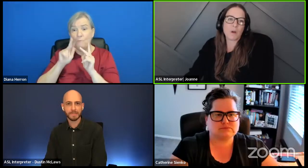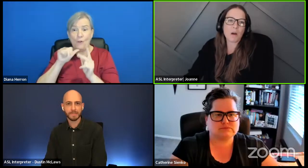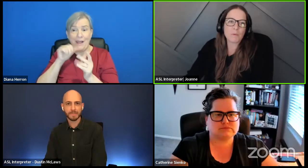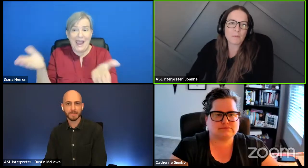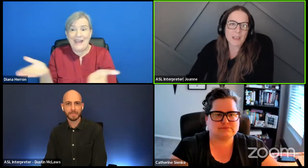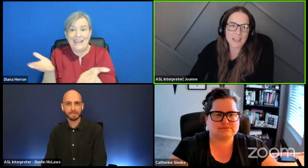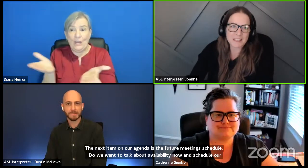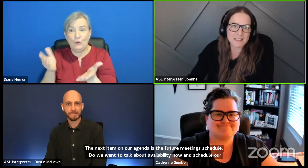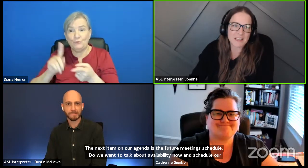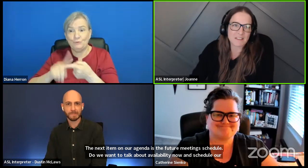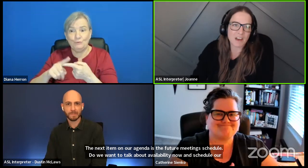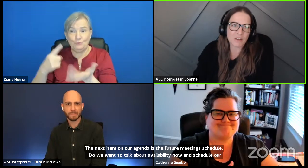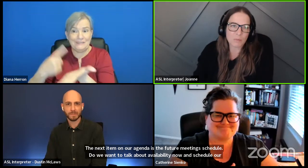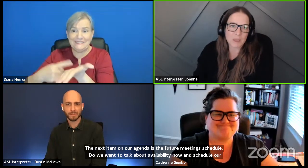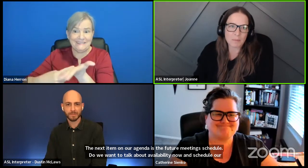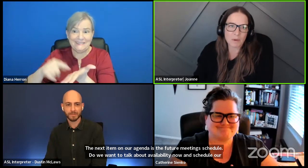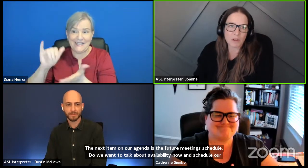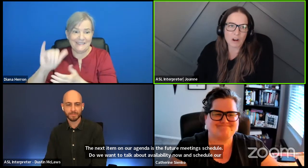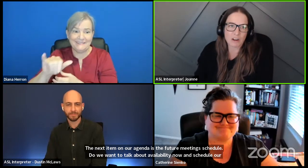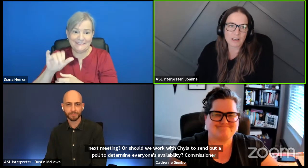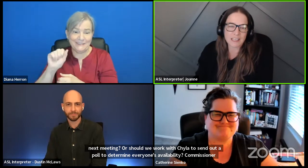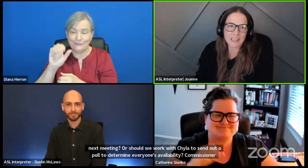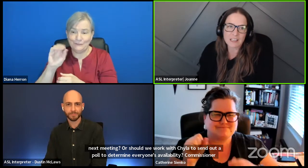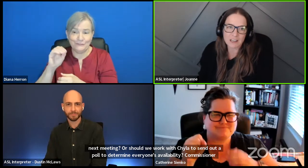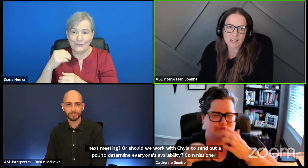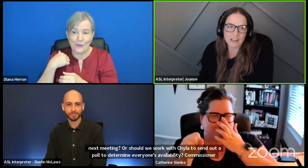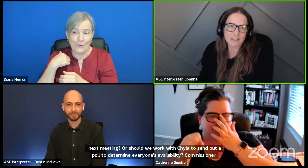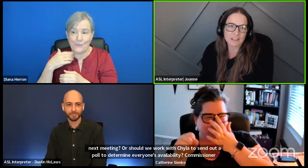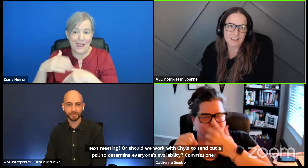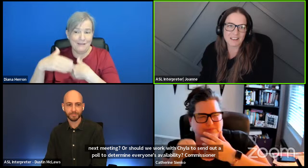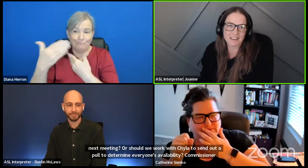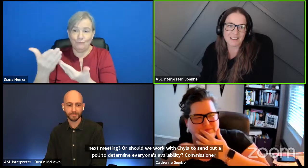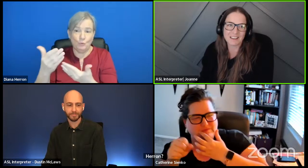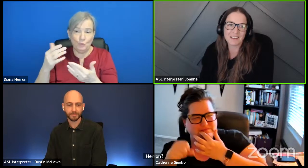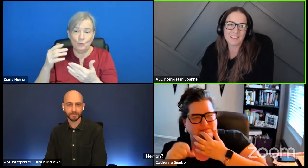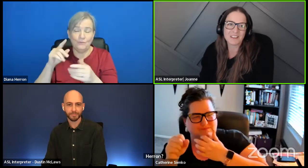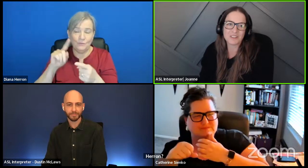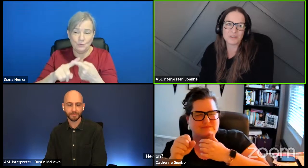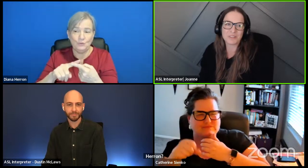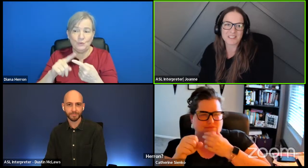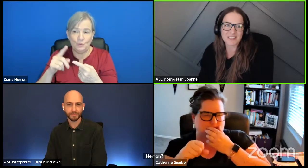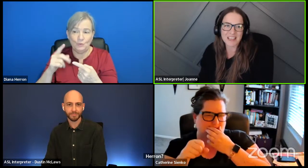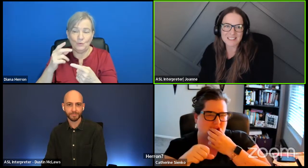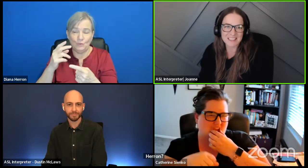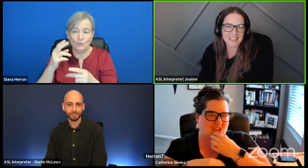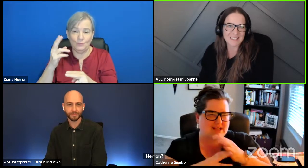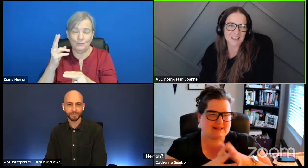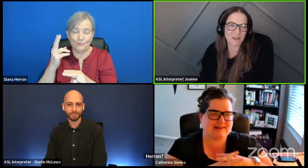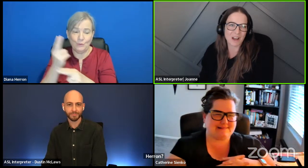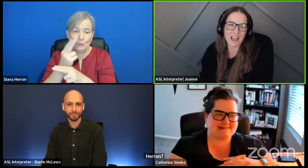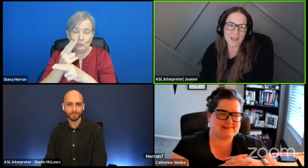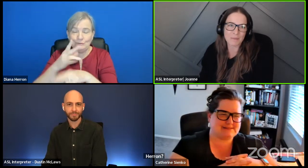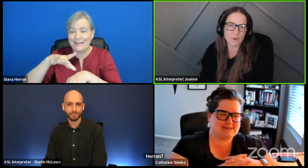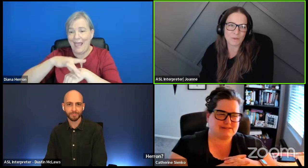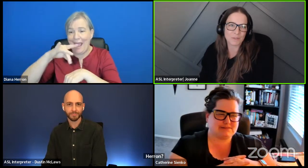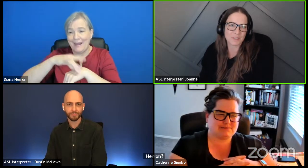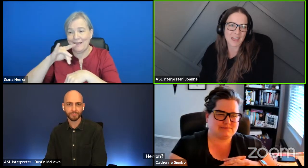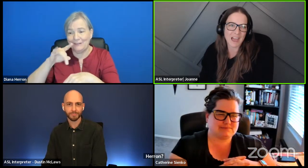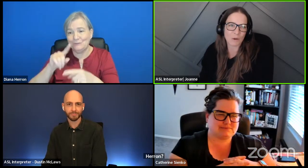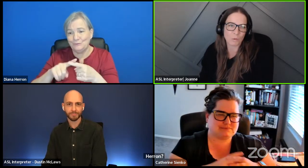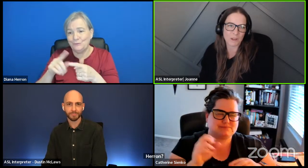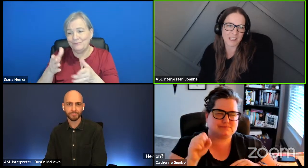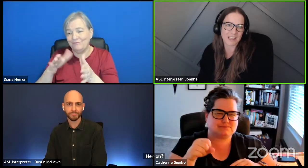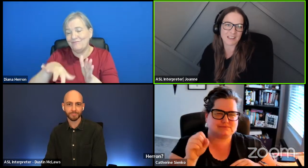Well, see, the problem is if other people aren't here to discuss it, so I